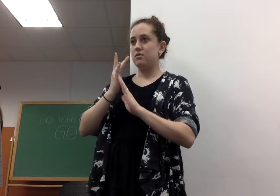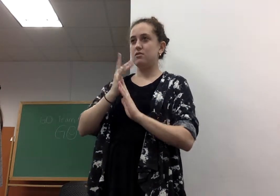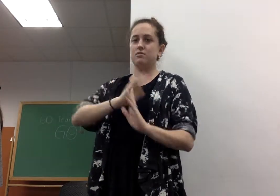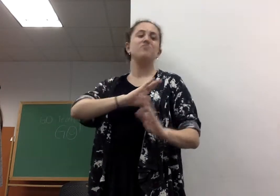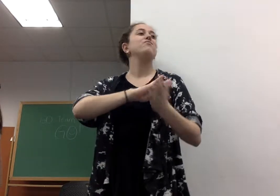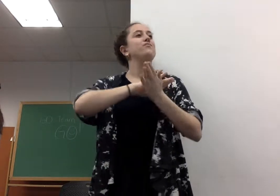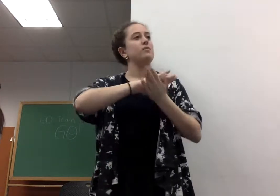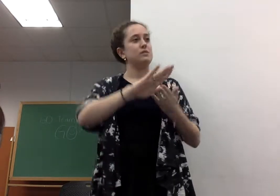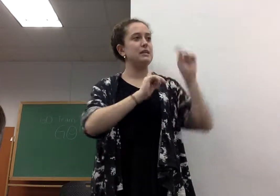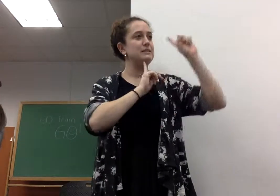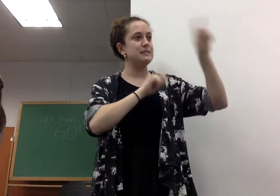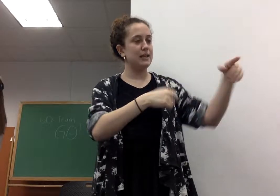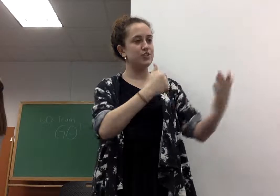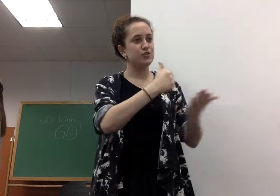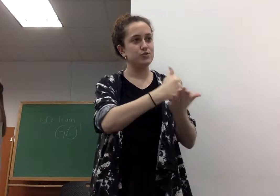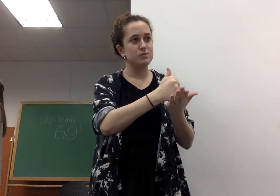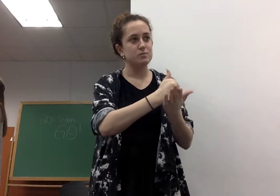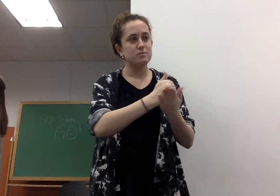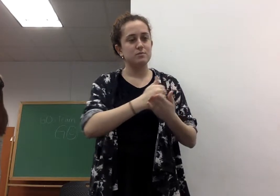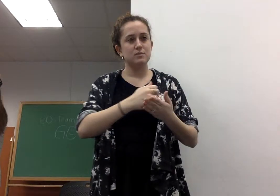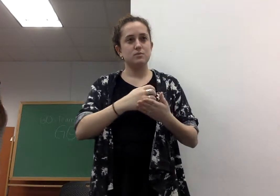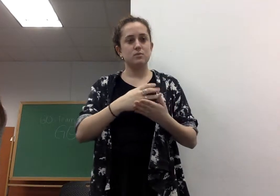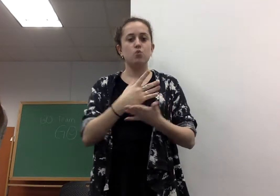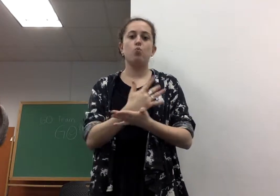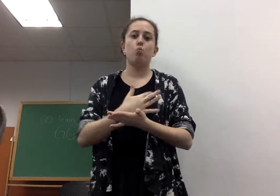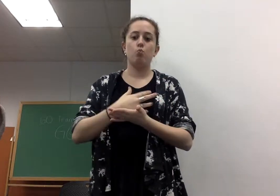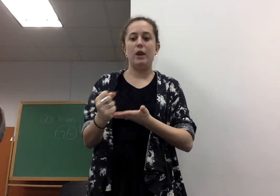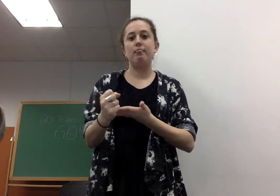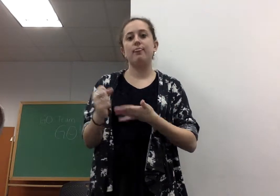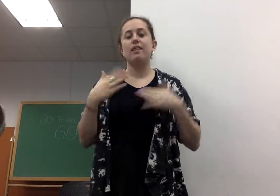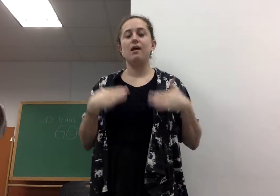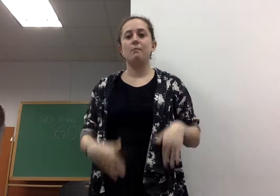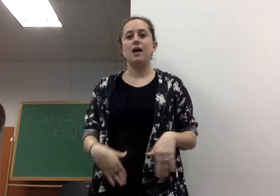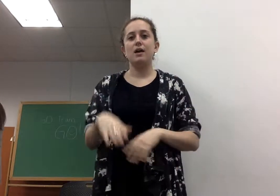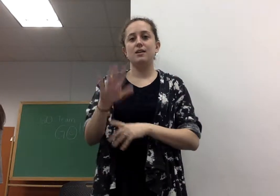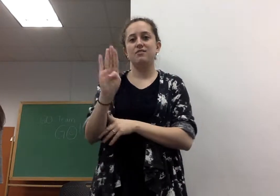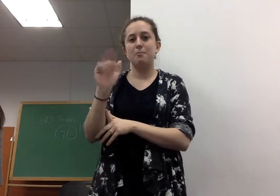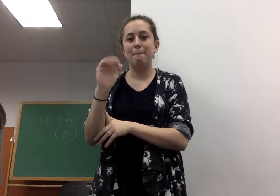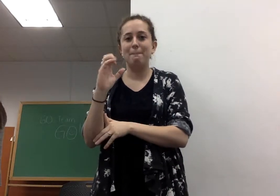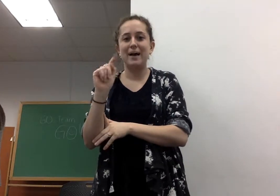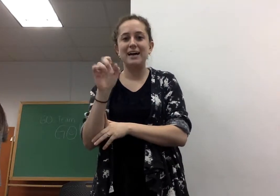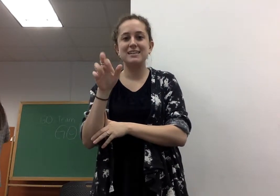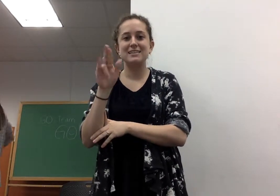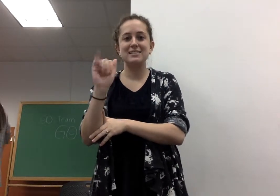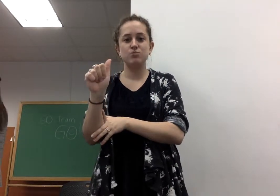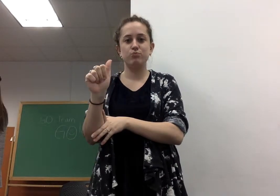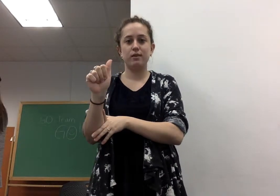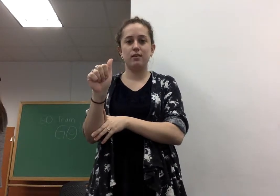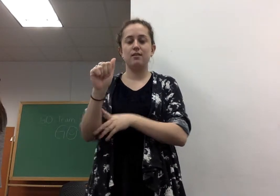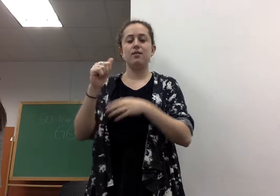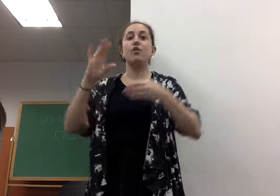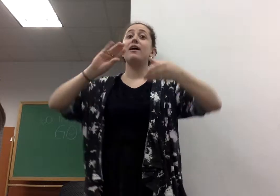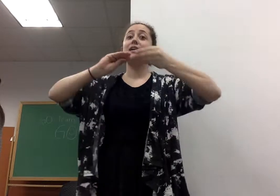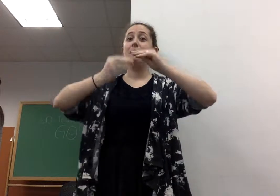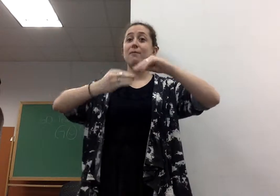Very nice. It helps clean the body, keeps it cleaned out. Bacteria infections, things like that. Okay, number 5. What's the 5th thing that the skeletal